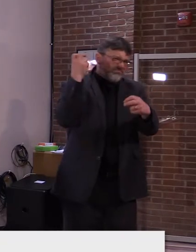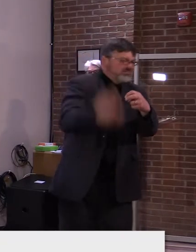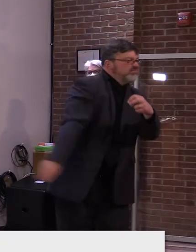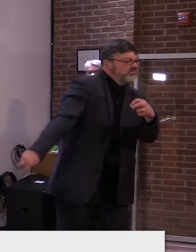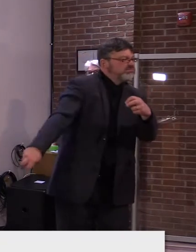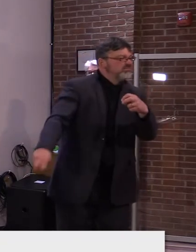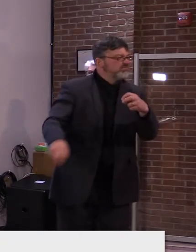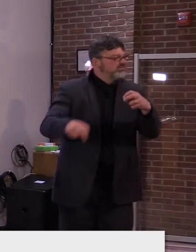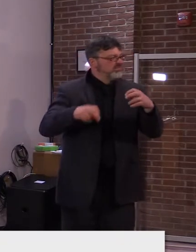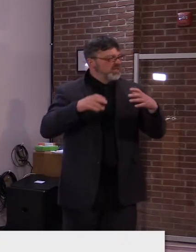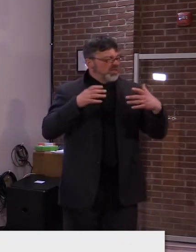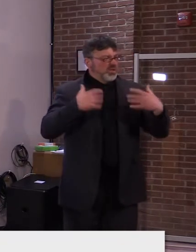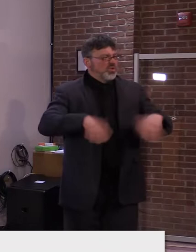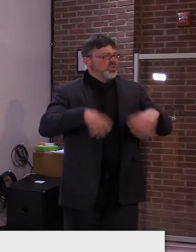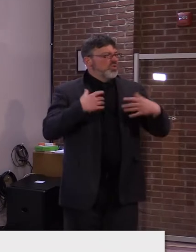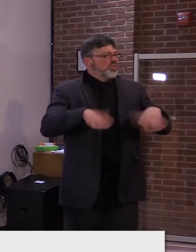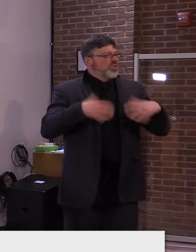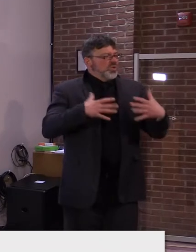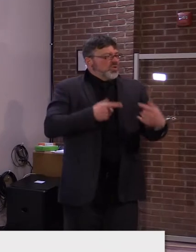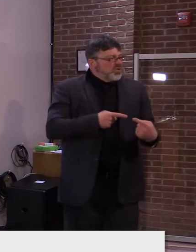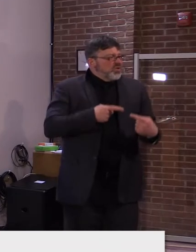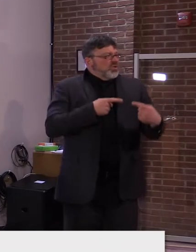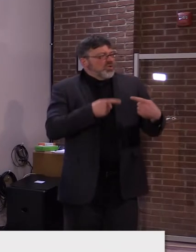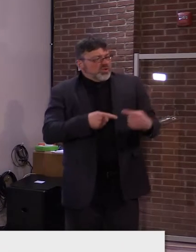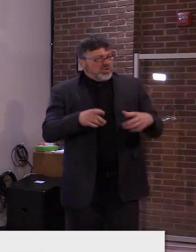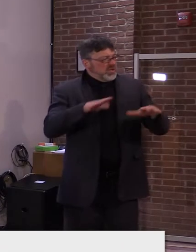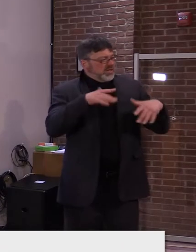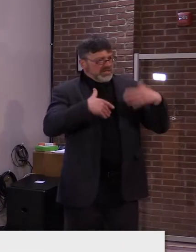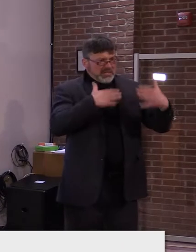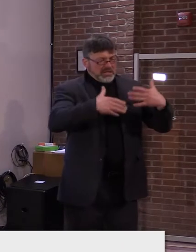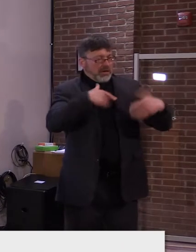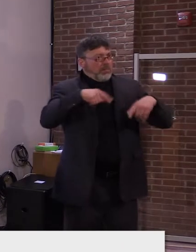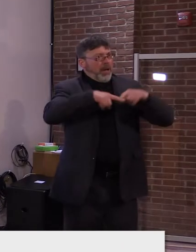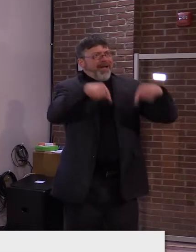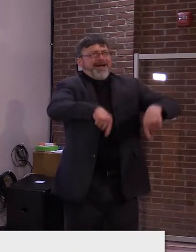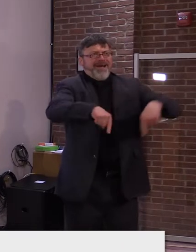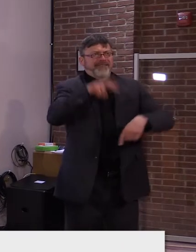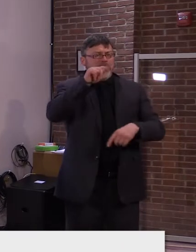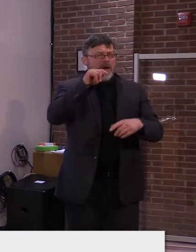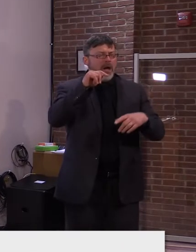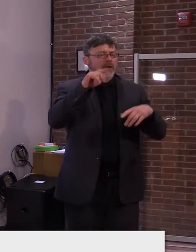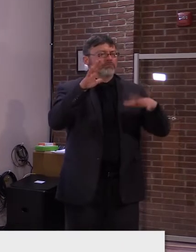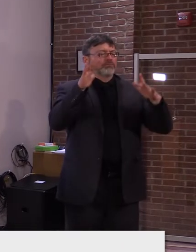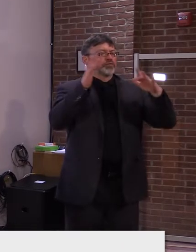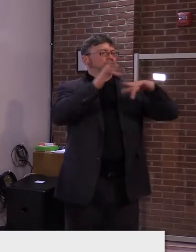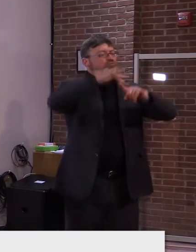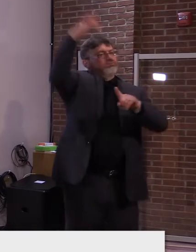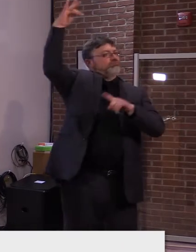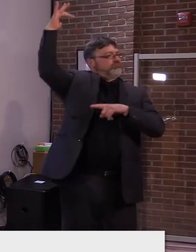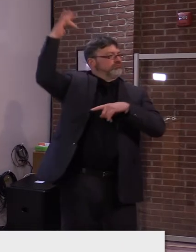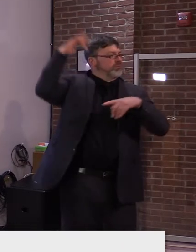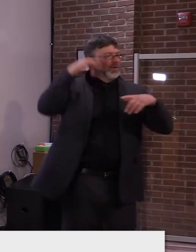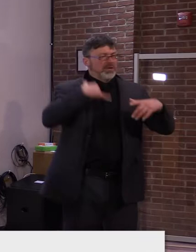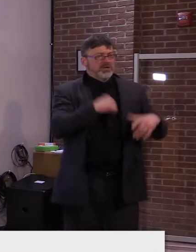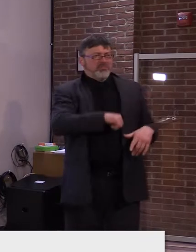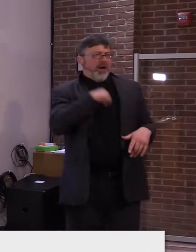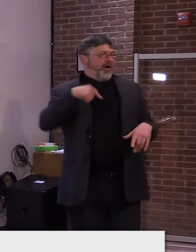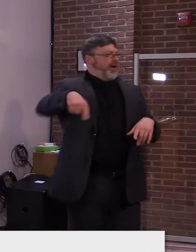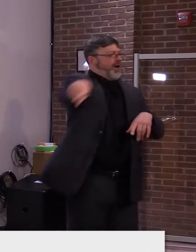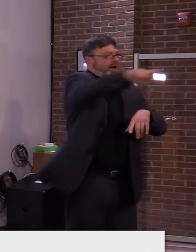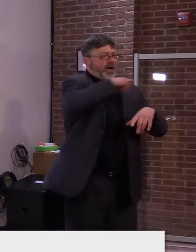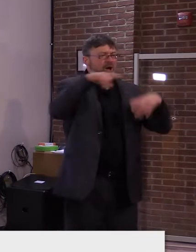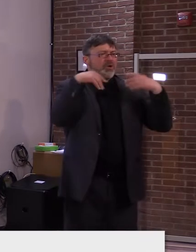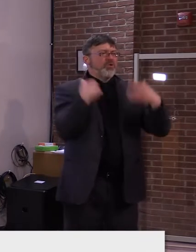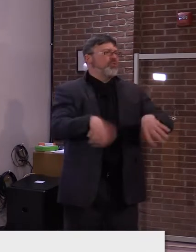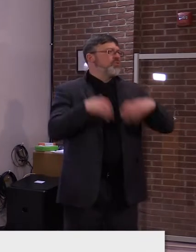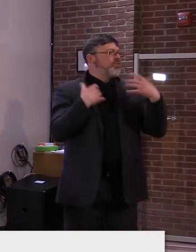all across the state can be proud of how they responded to the pandemic. Vermont has consistently been one of the